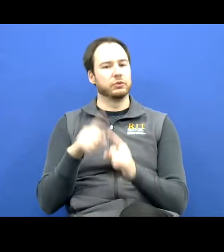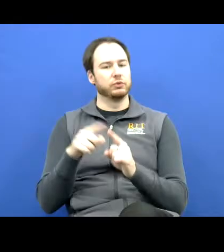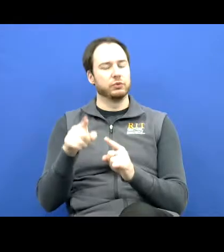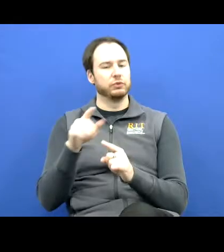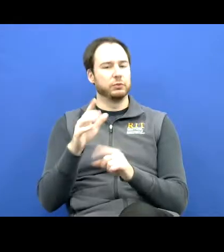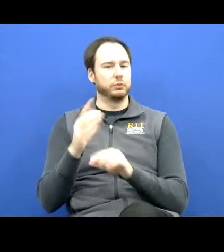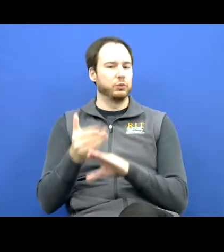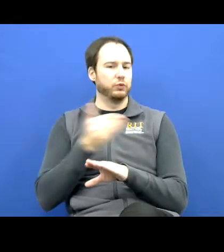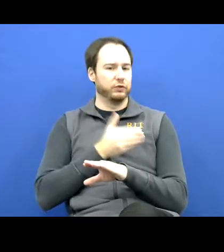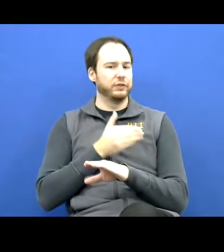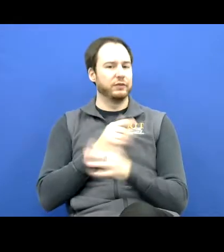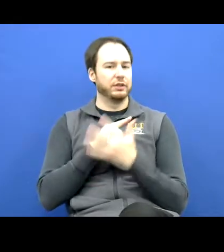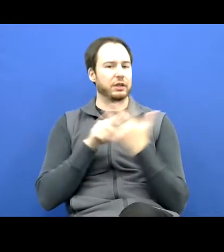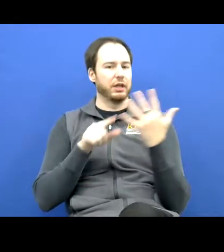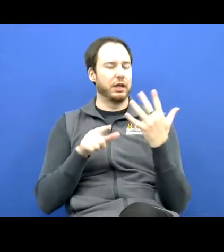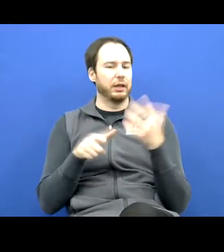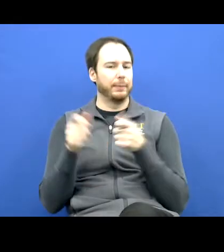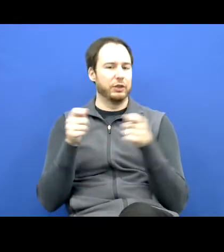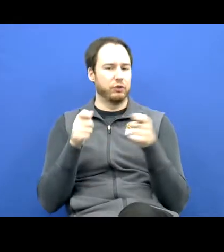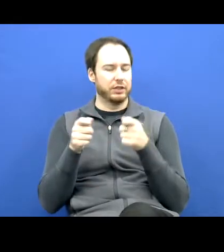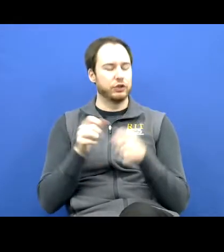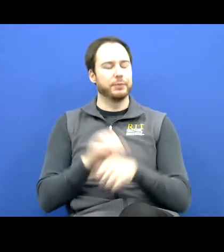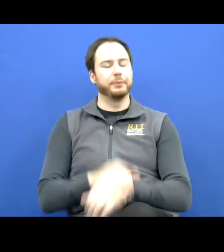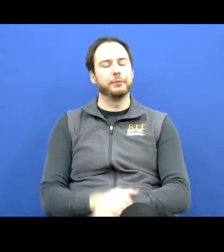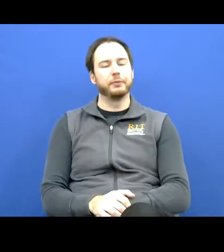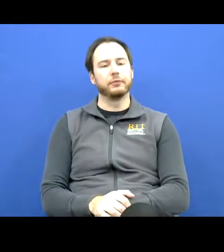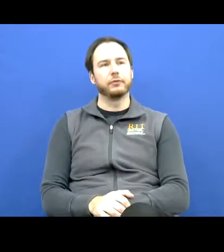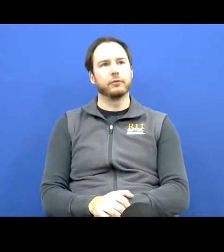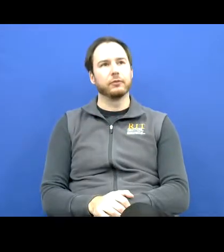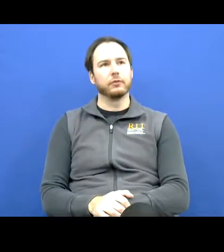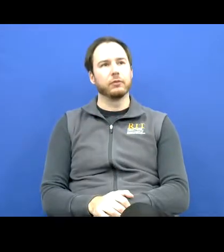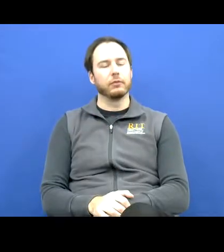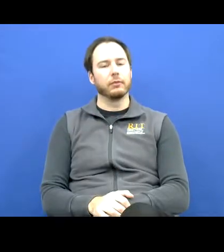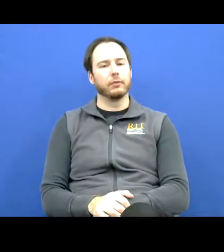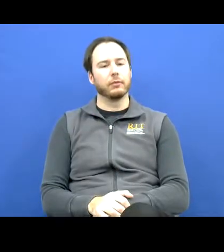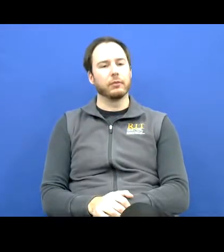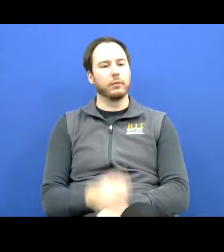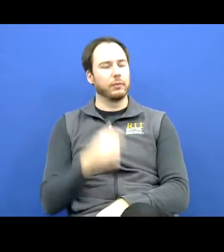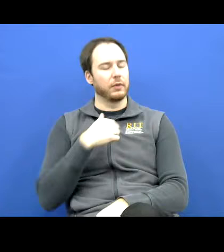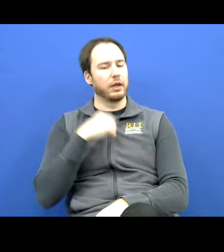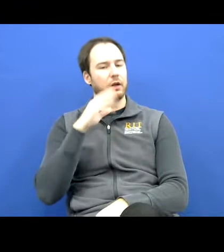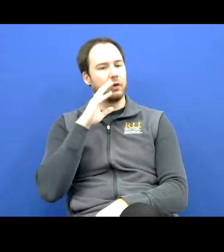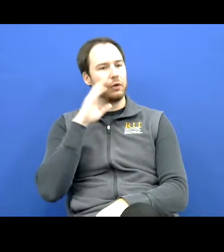administration. But I do know